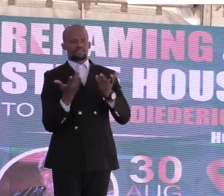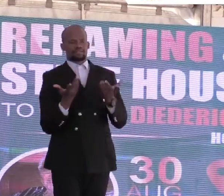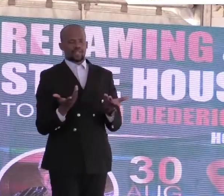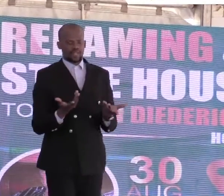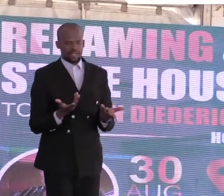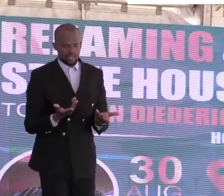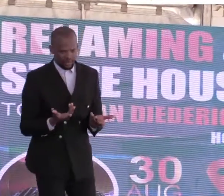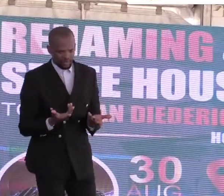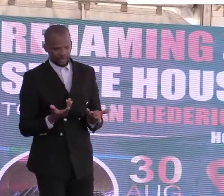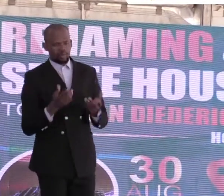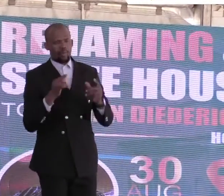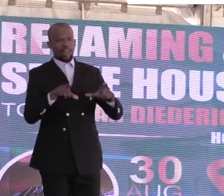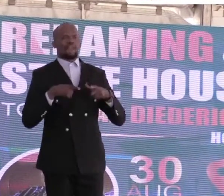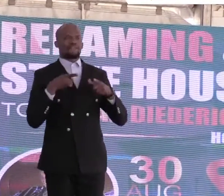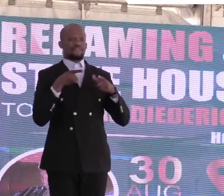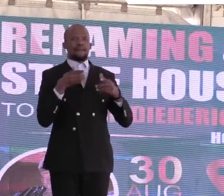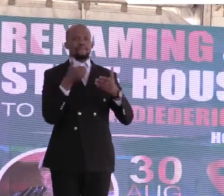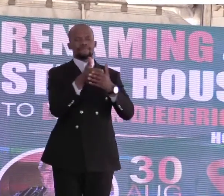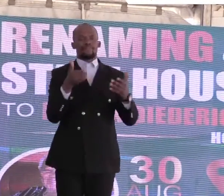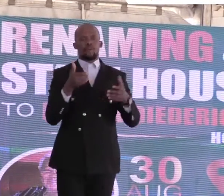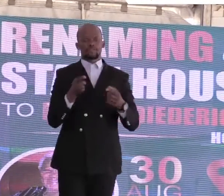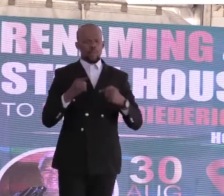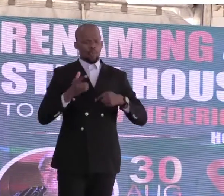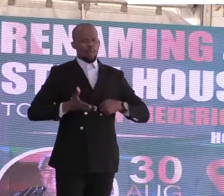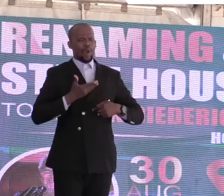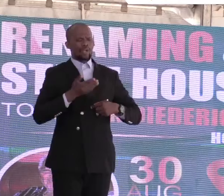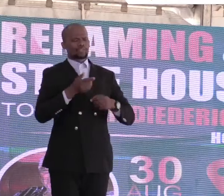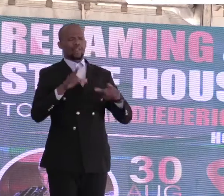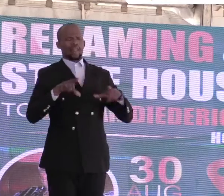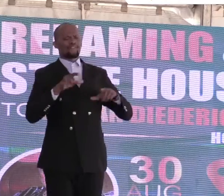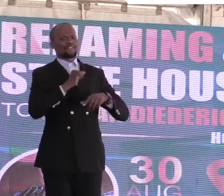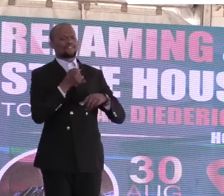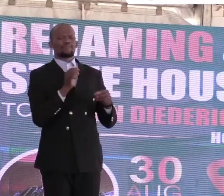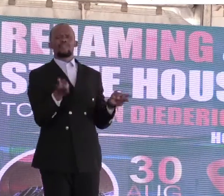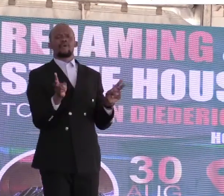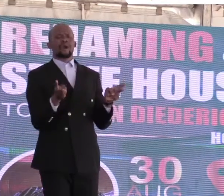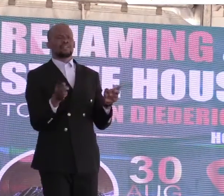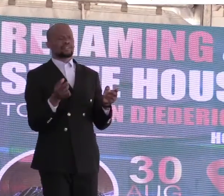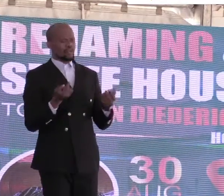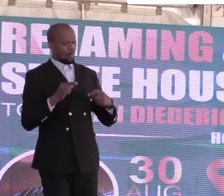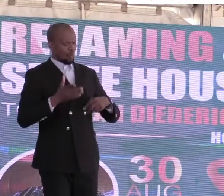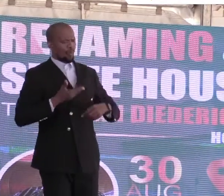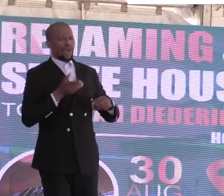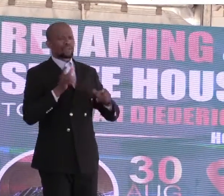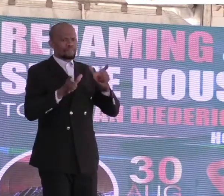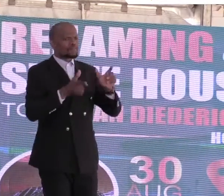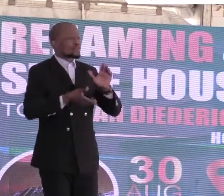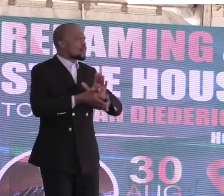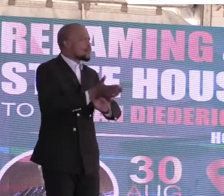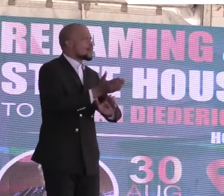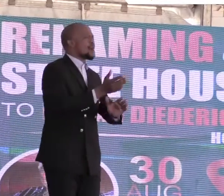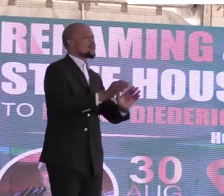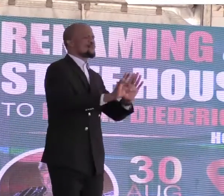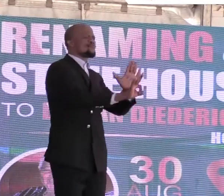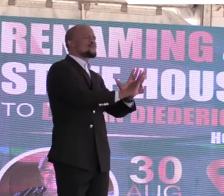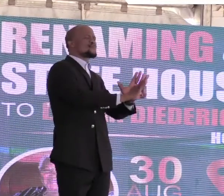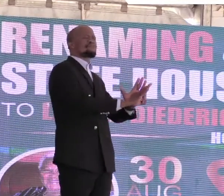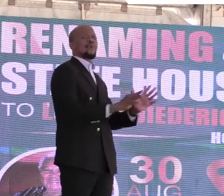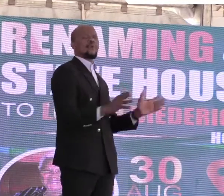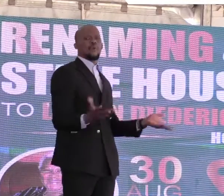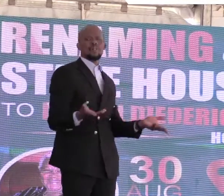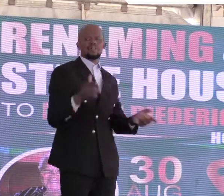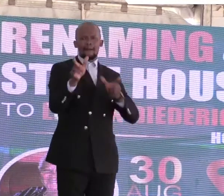pre-COVID life. Sifuna ubomi bethu bube normal. Sifuna abantu babheke ezibholeni, ezistadium, kube mnandi,